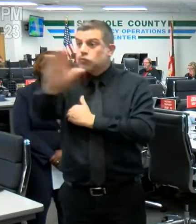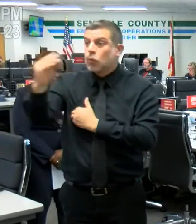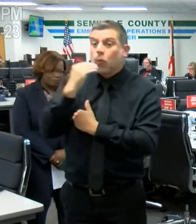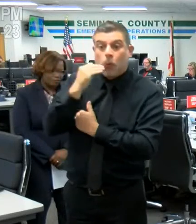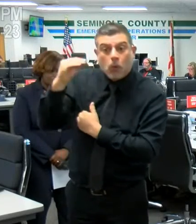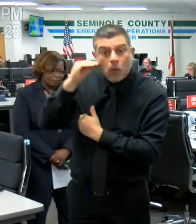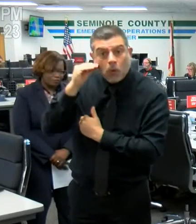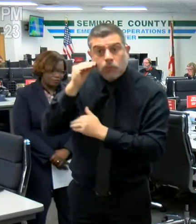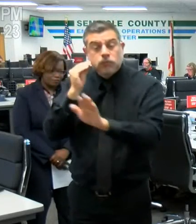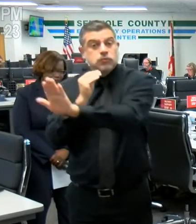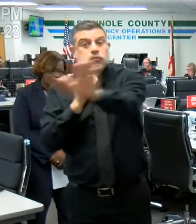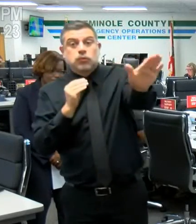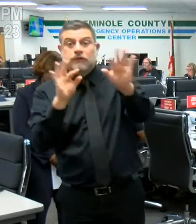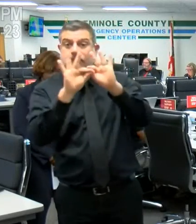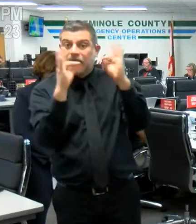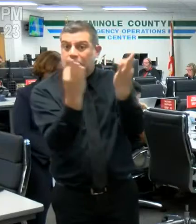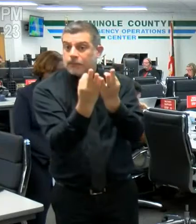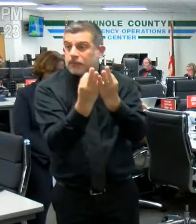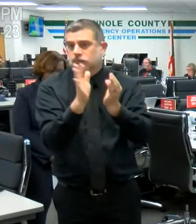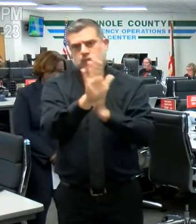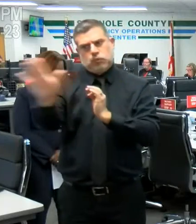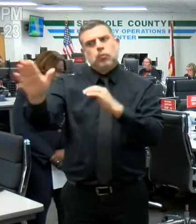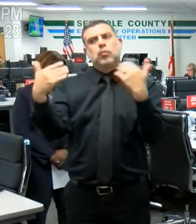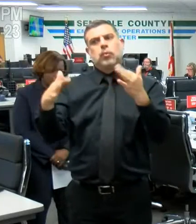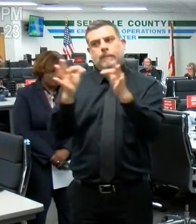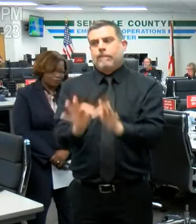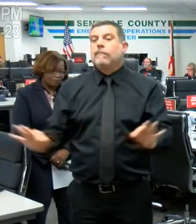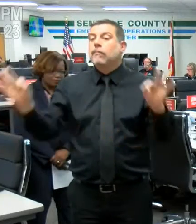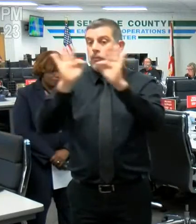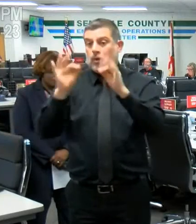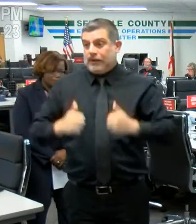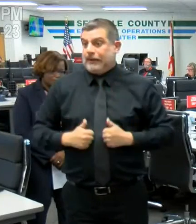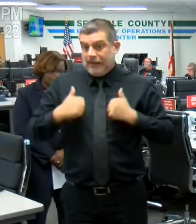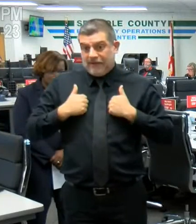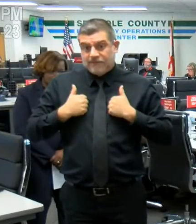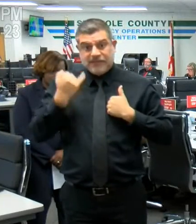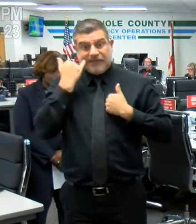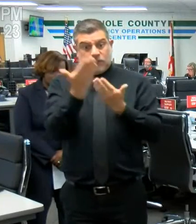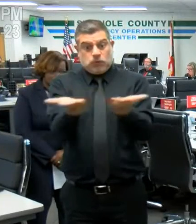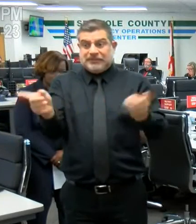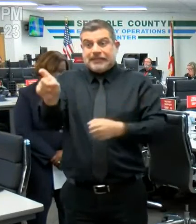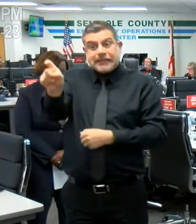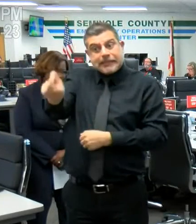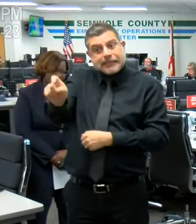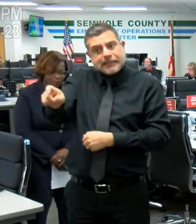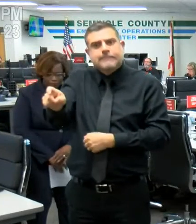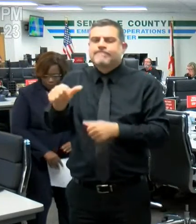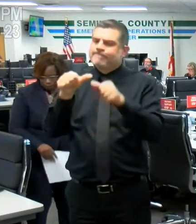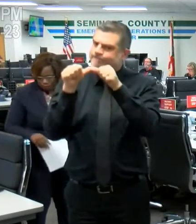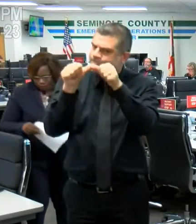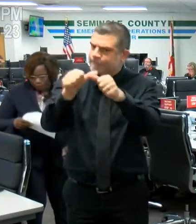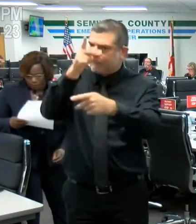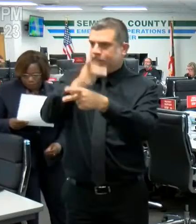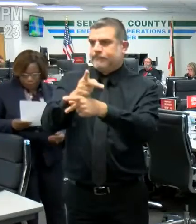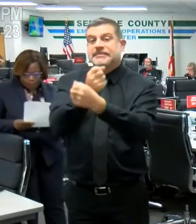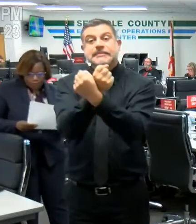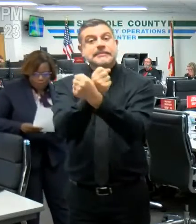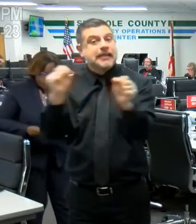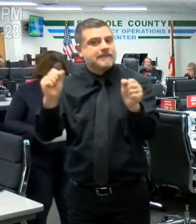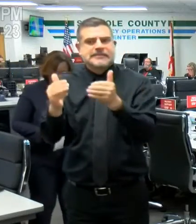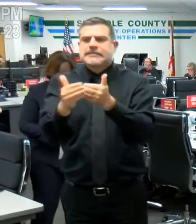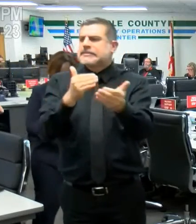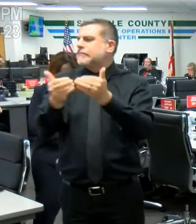families is of critical importance to make sure that you have the things that you need to be safe, regardless of the eventual track of the